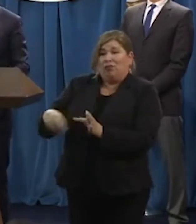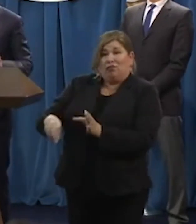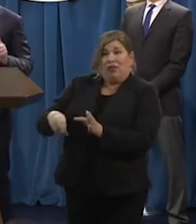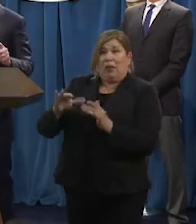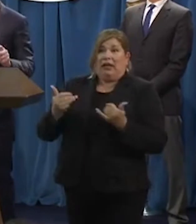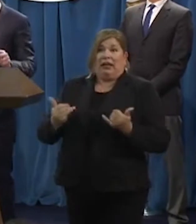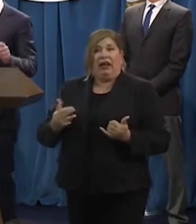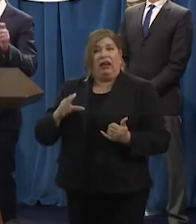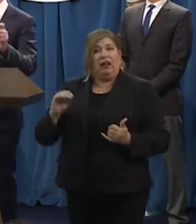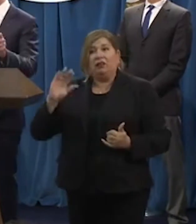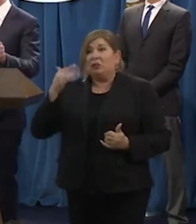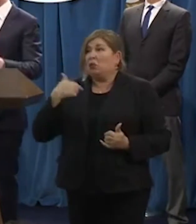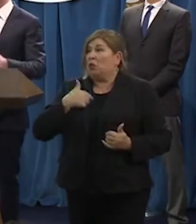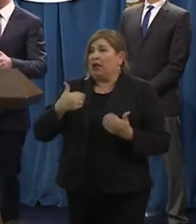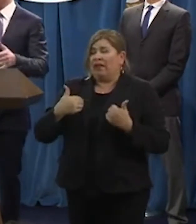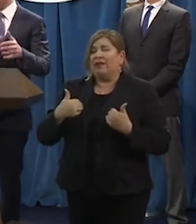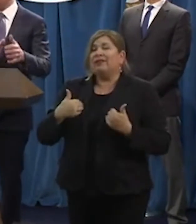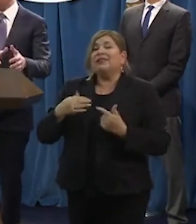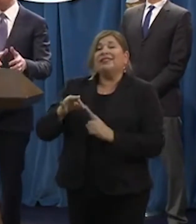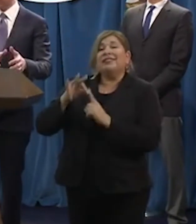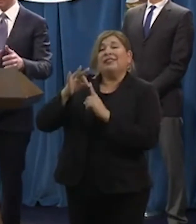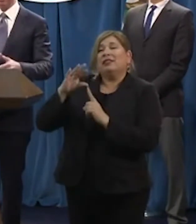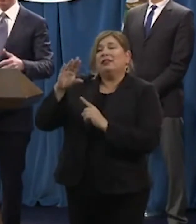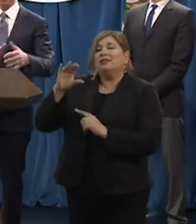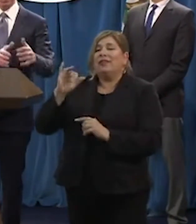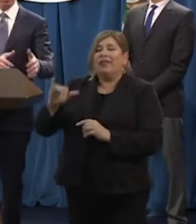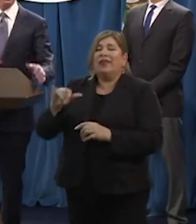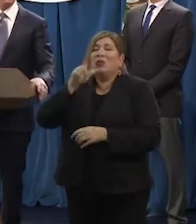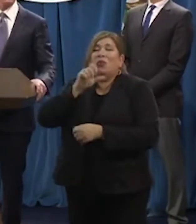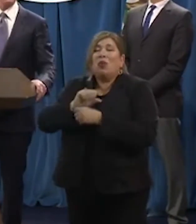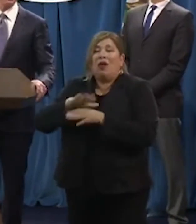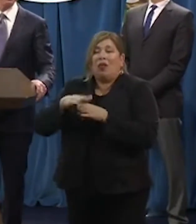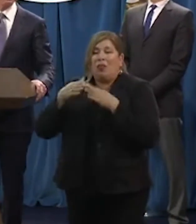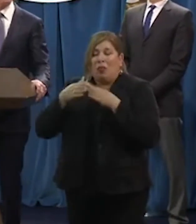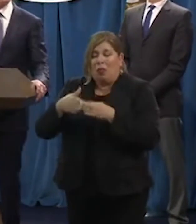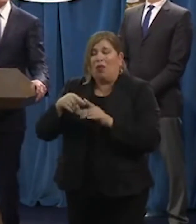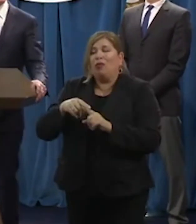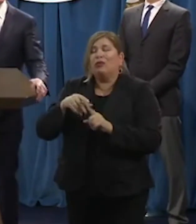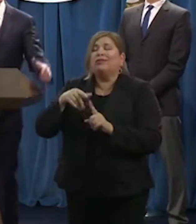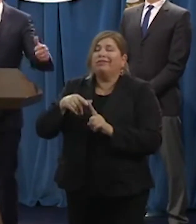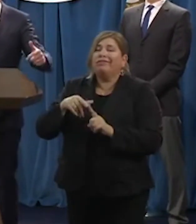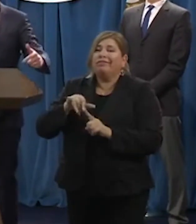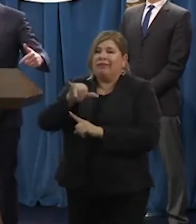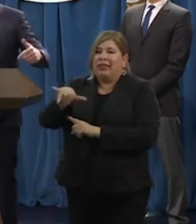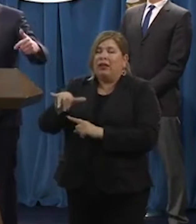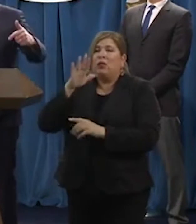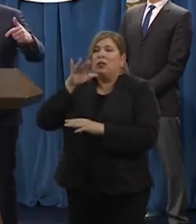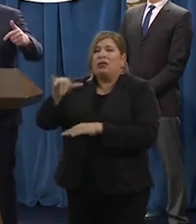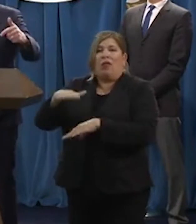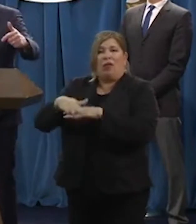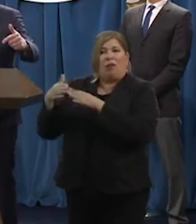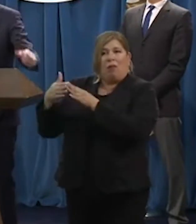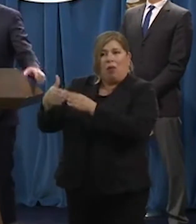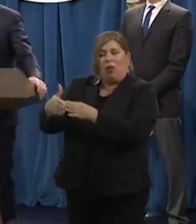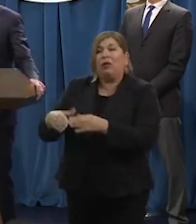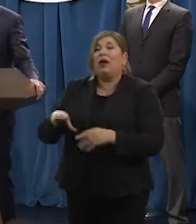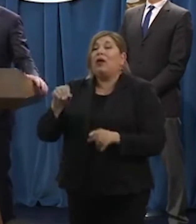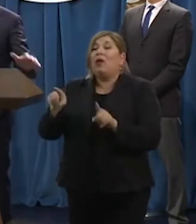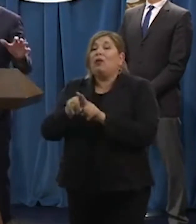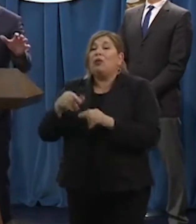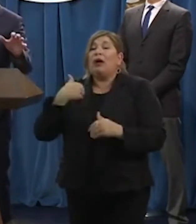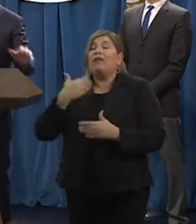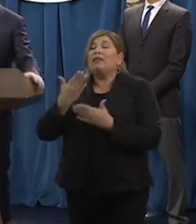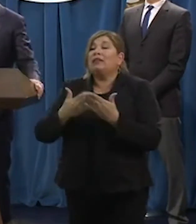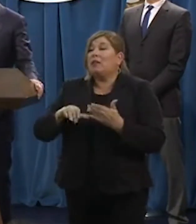have. Save the crew, which we've discussed, would be quarantined on the boat, and now some foreigners that